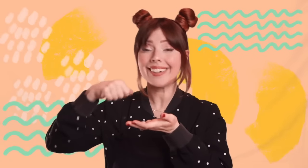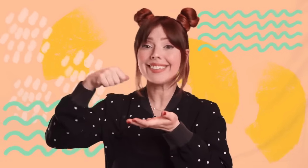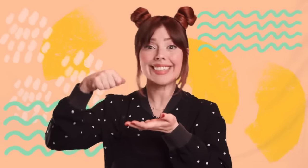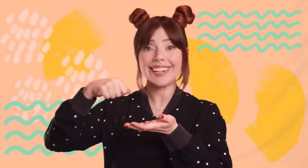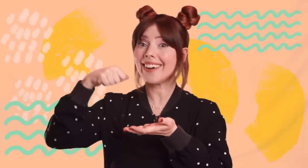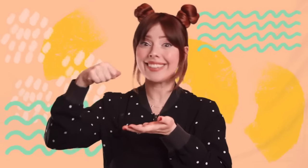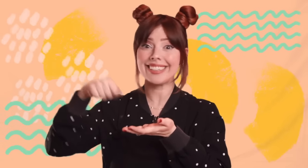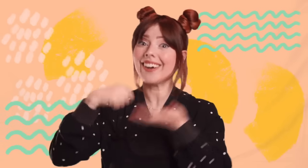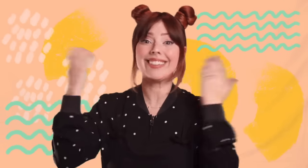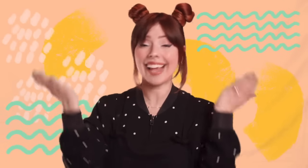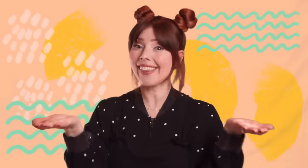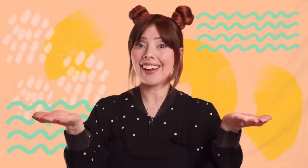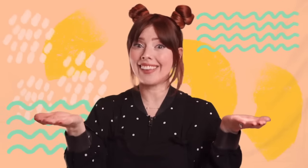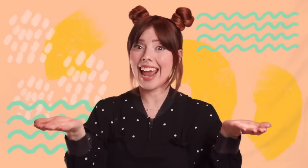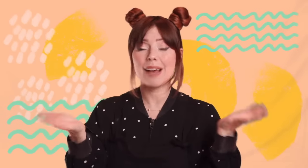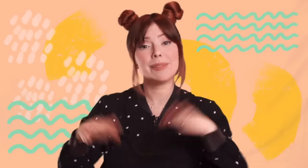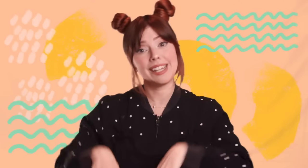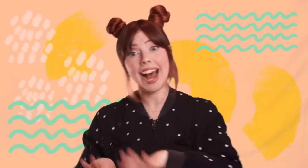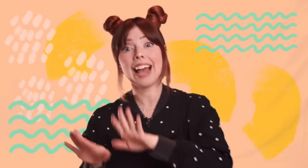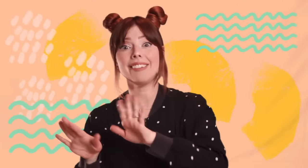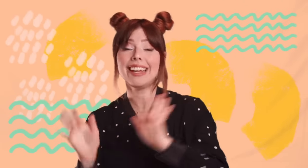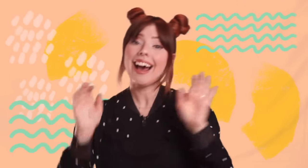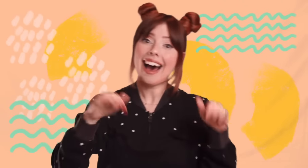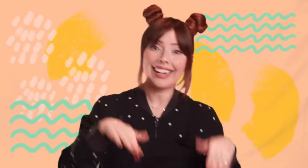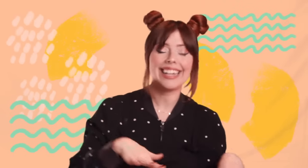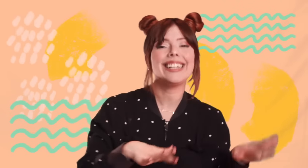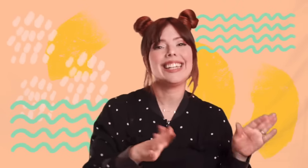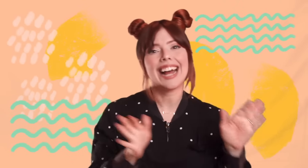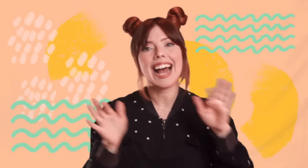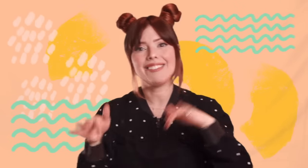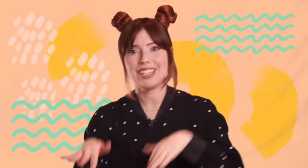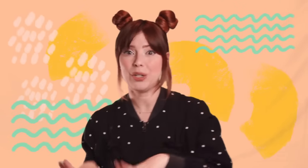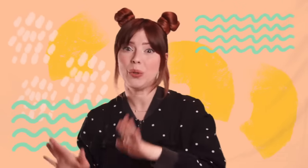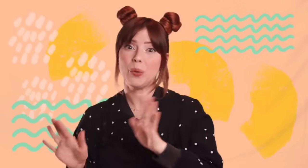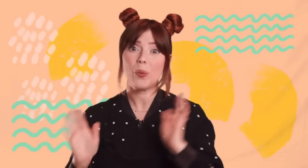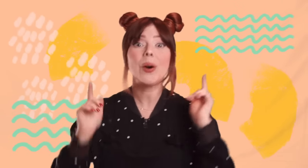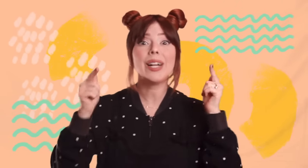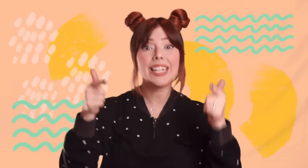and dozy dotes and little lambs eat ivy. A kittle eat ivy too, wouldn't you?